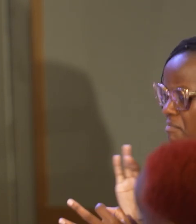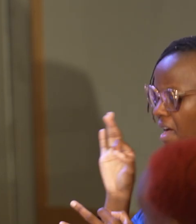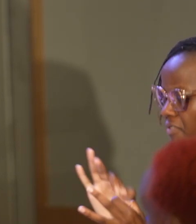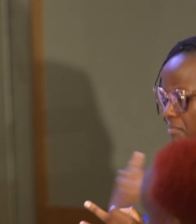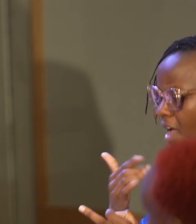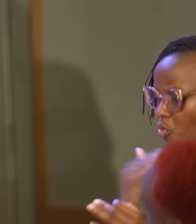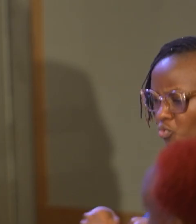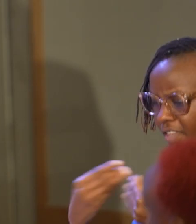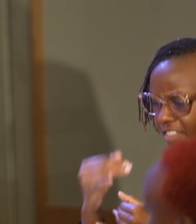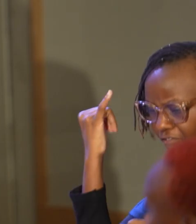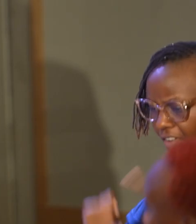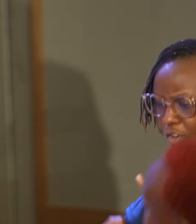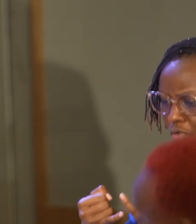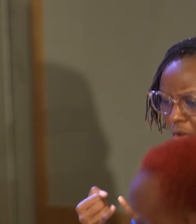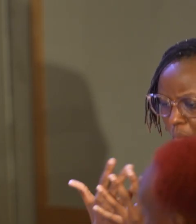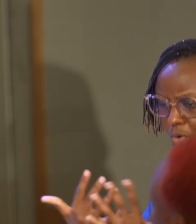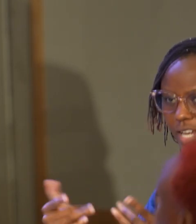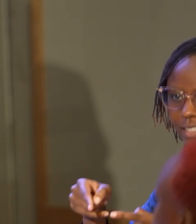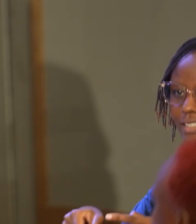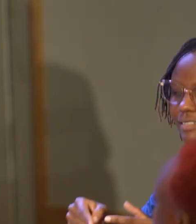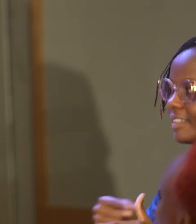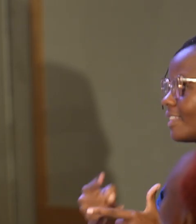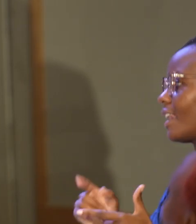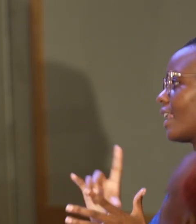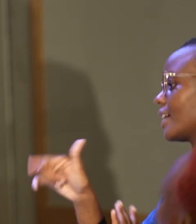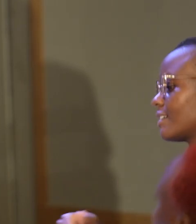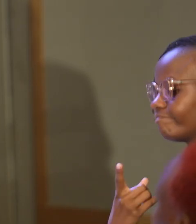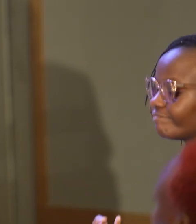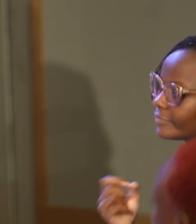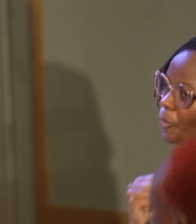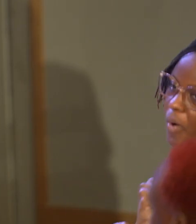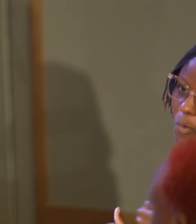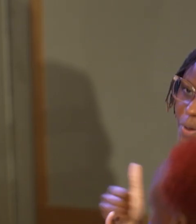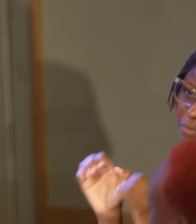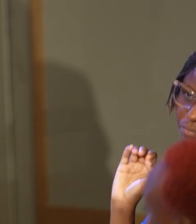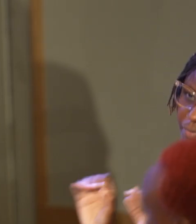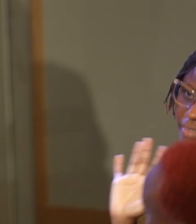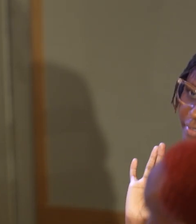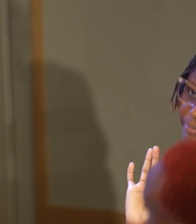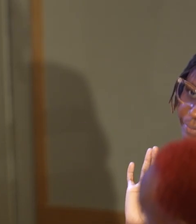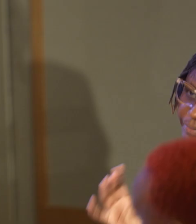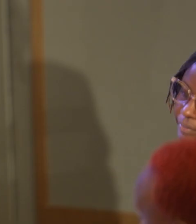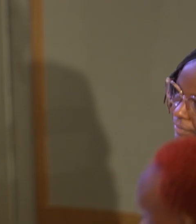product. And then you find that it is not working.